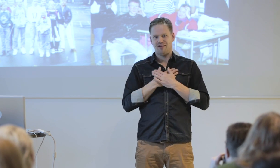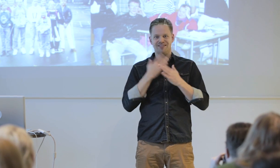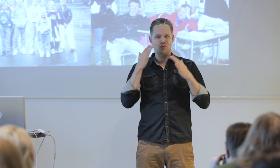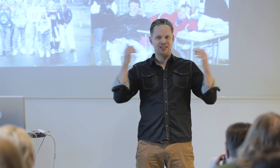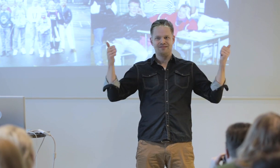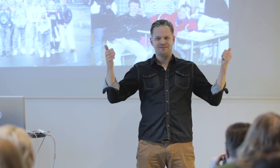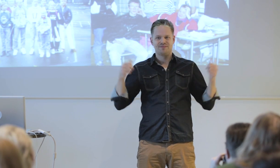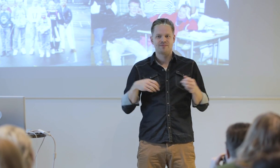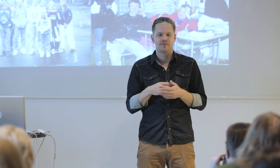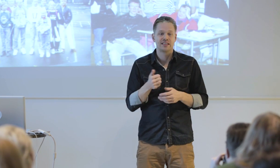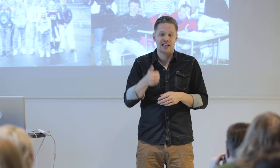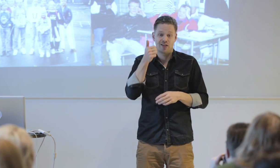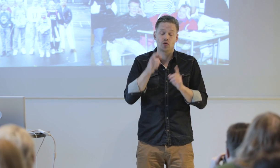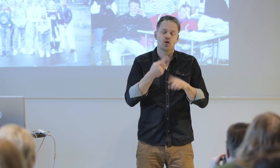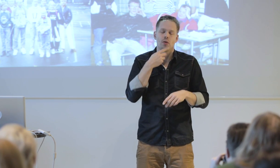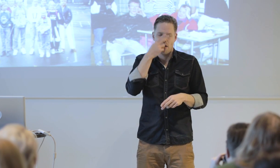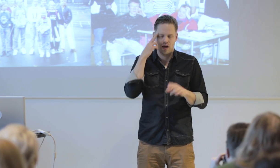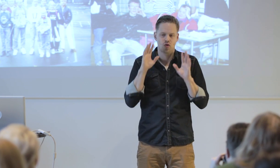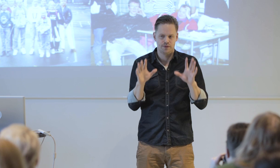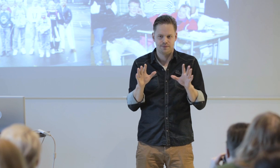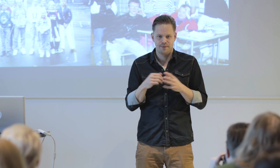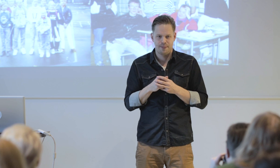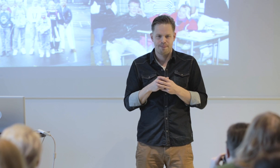And I was saying, yeah, I love music. And the principal said, Marco, okay,